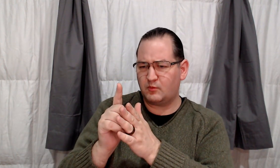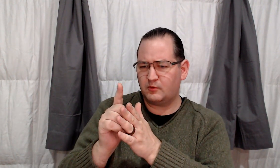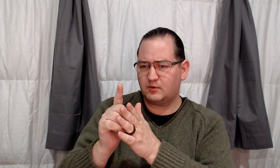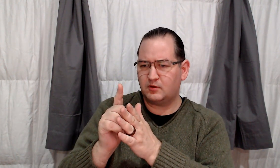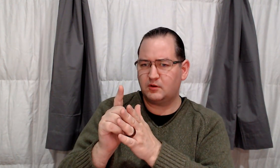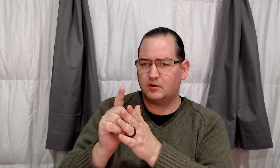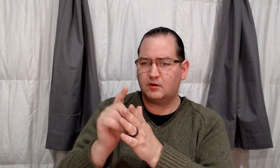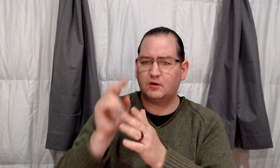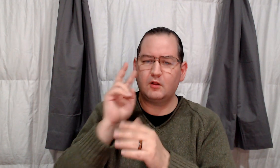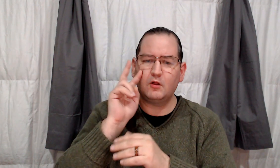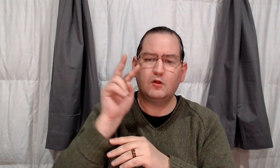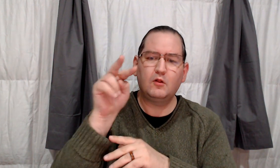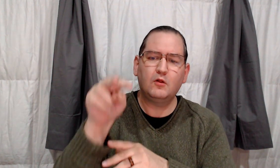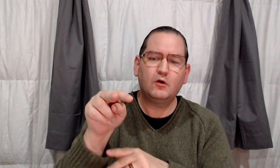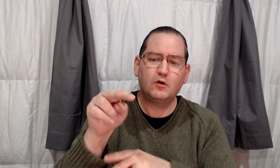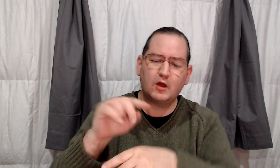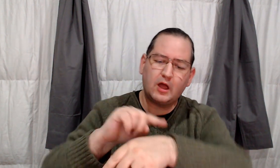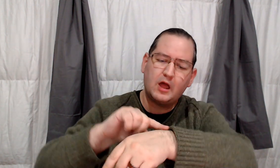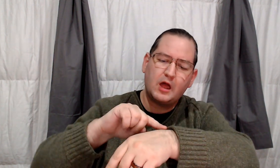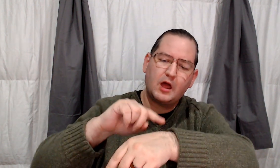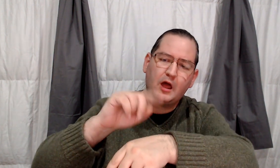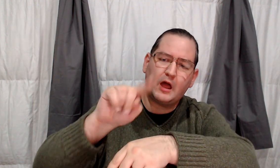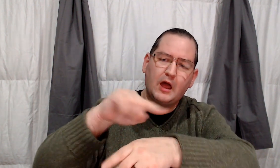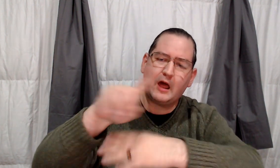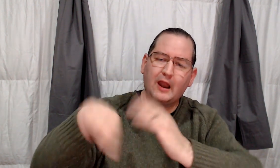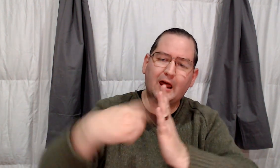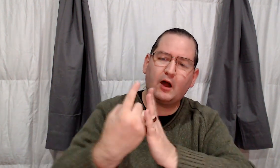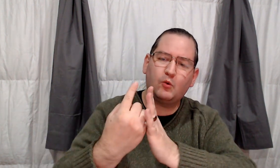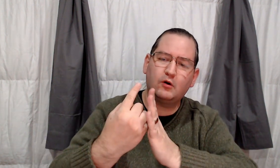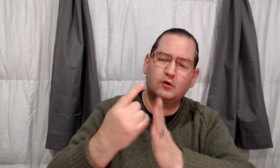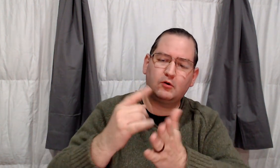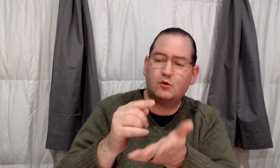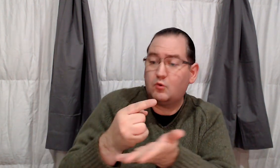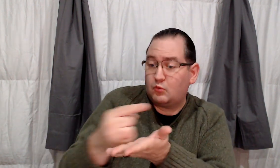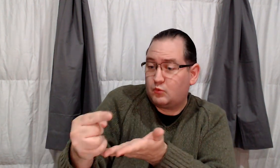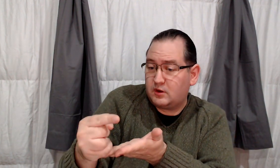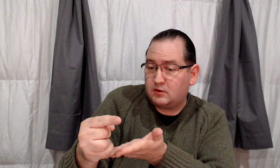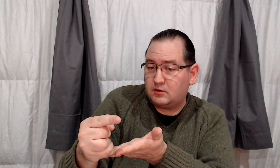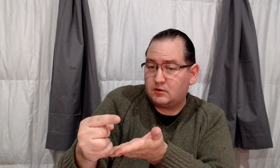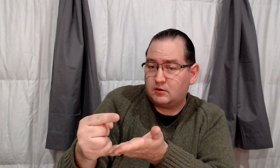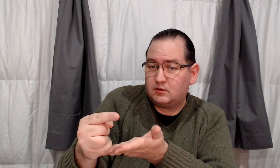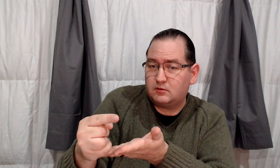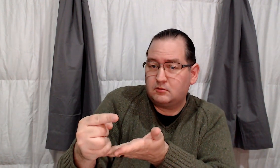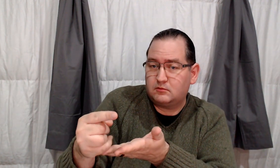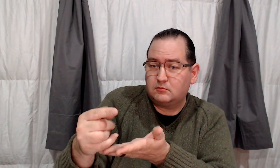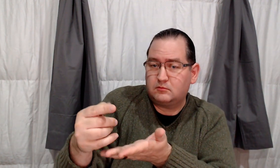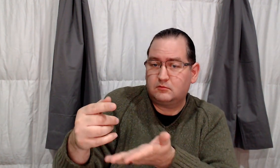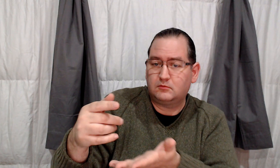from now, it's 10 years from now. You're fit and well, you're living the life you